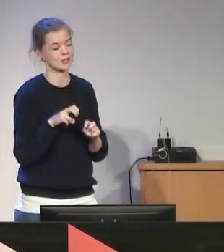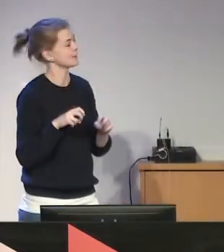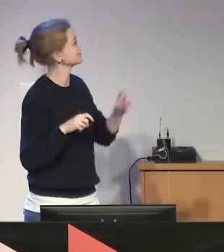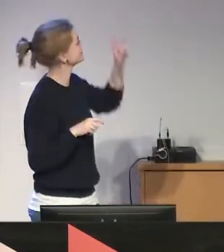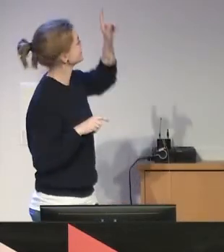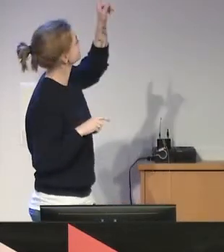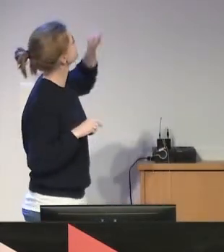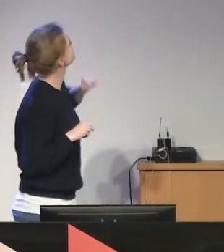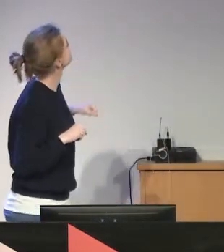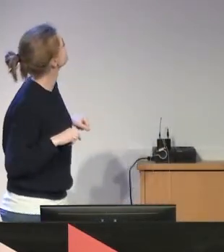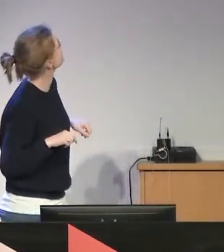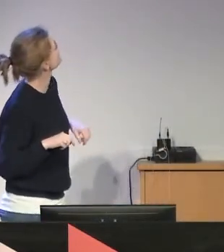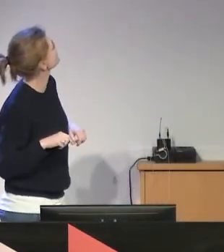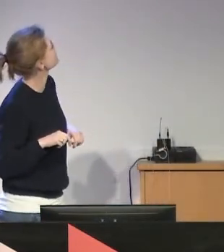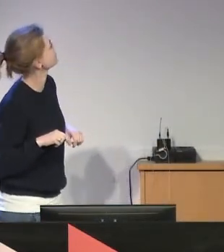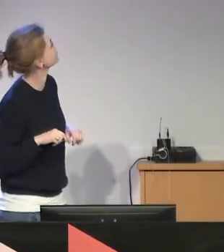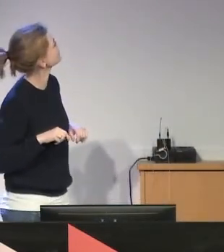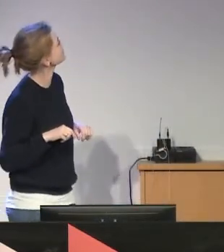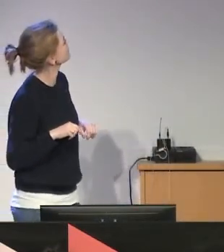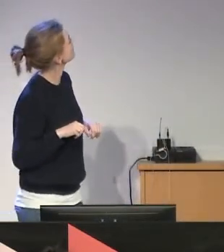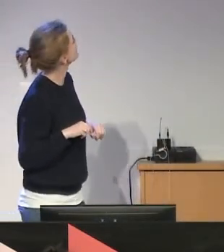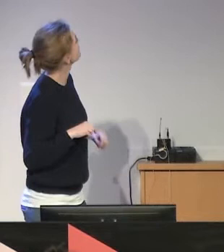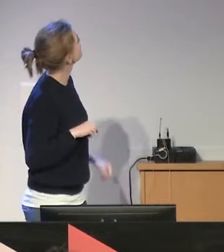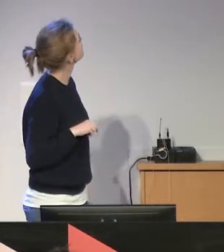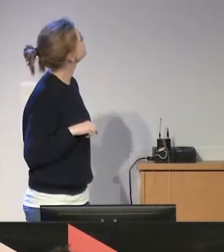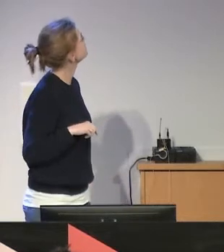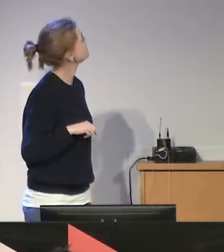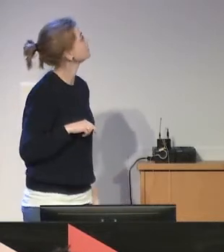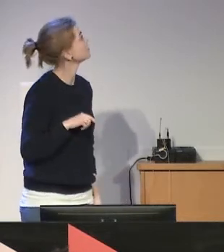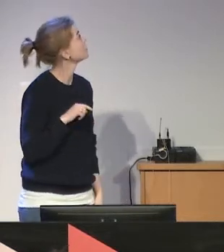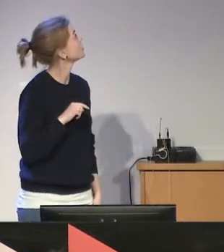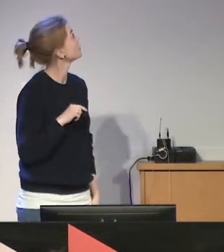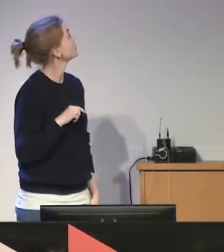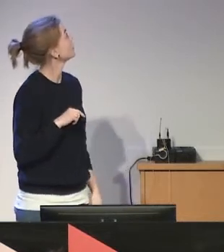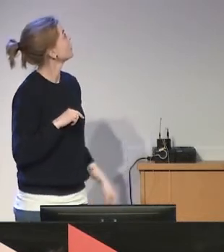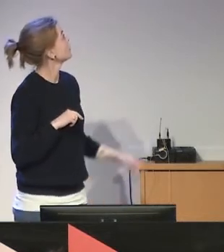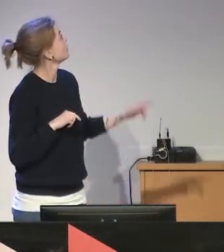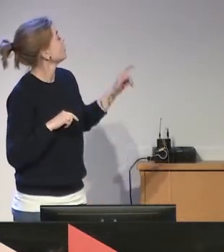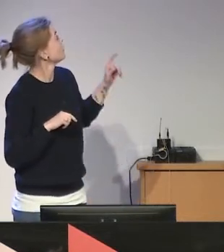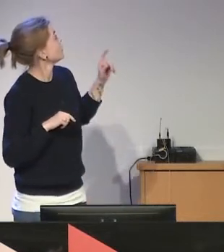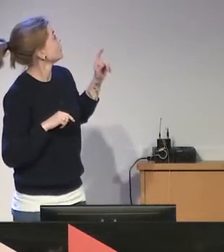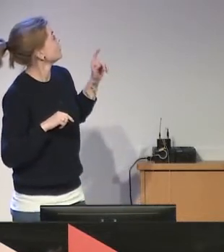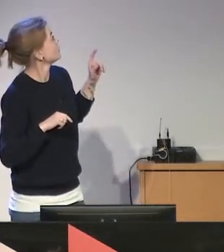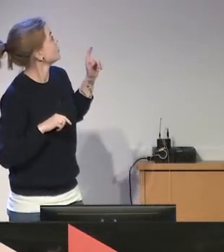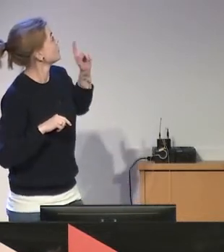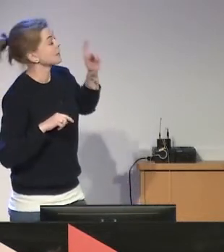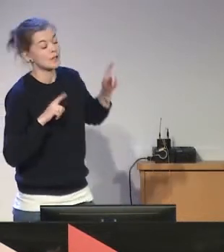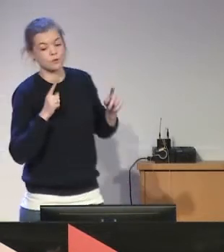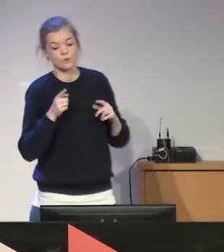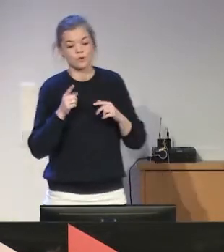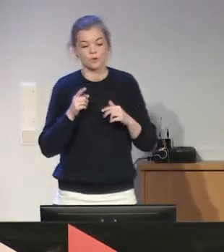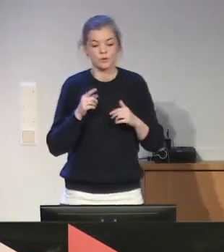So now we are going to the real space analysis that I started to talk about.